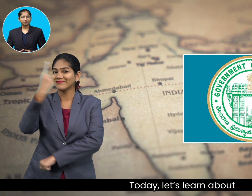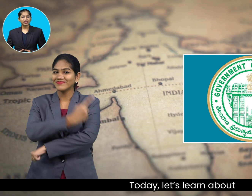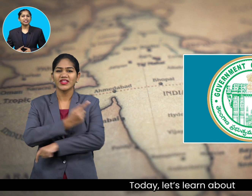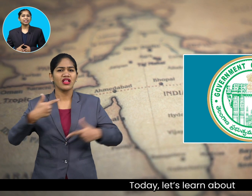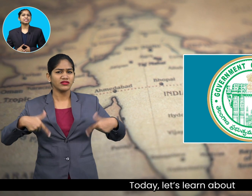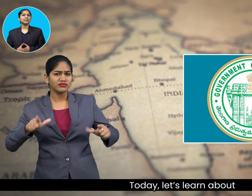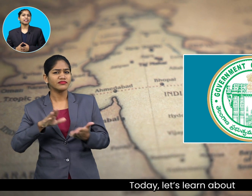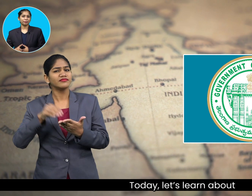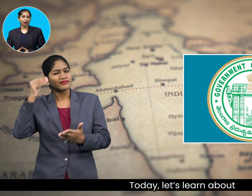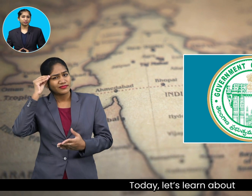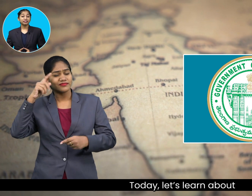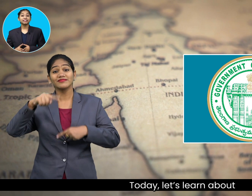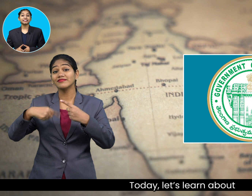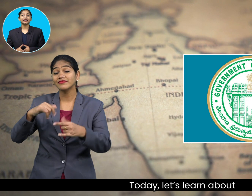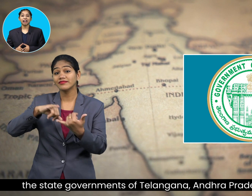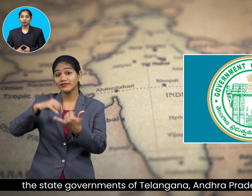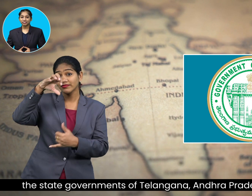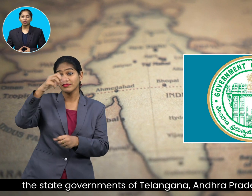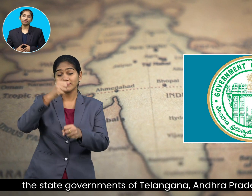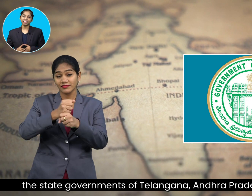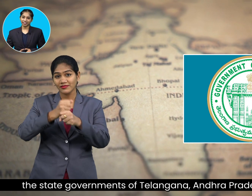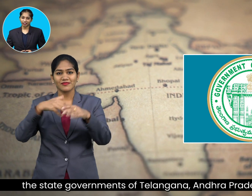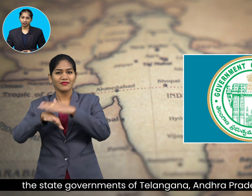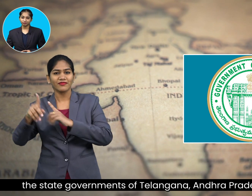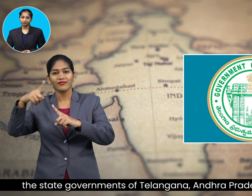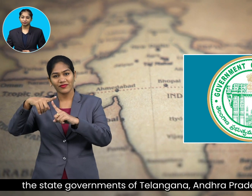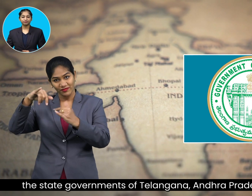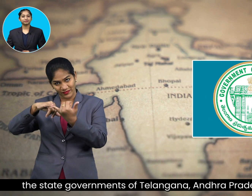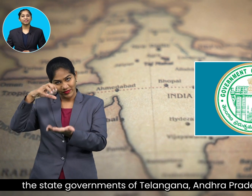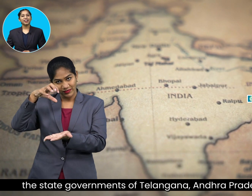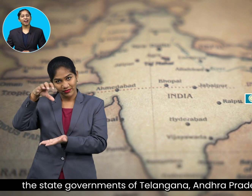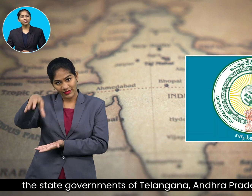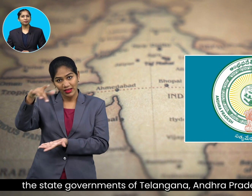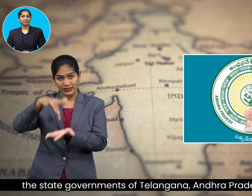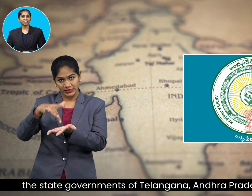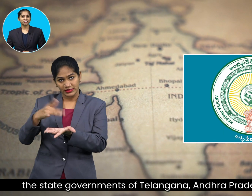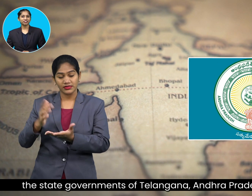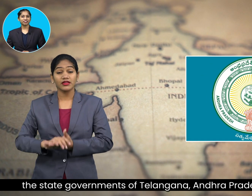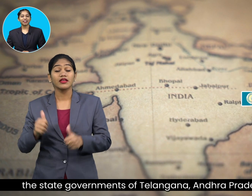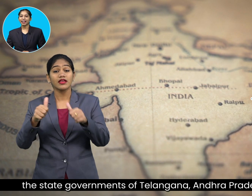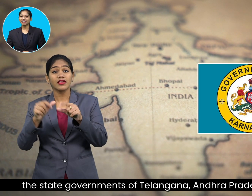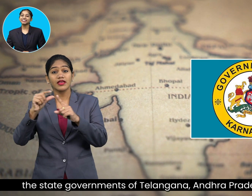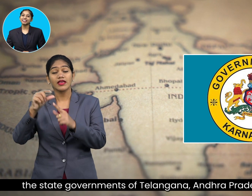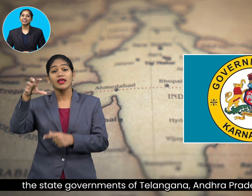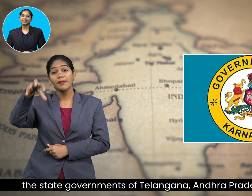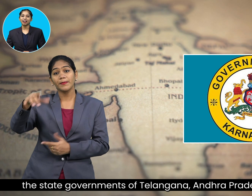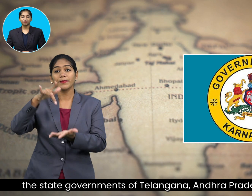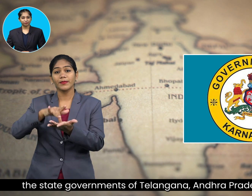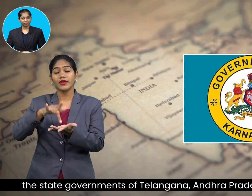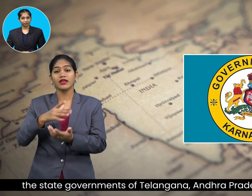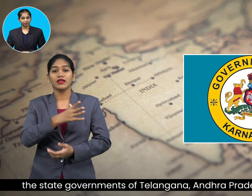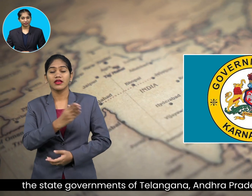today let's learn about the state governments of Telangana, Andhra Pradesh and